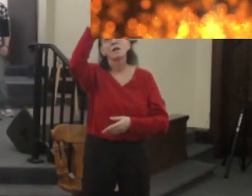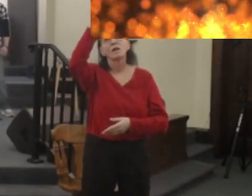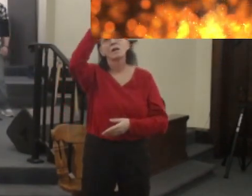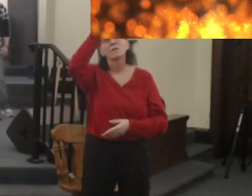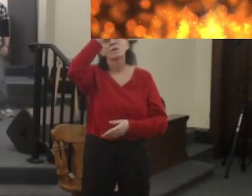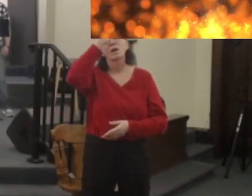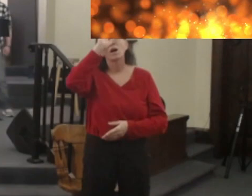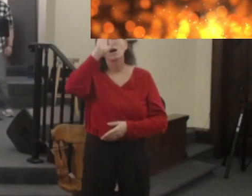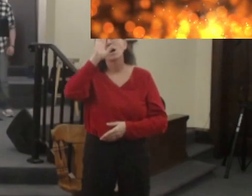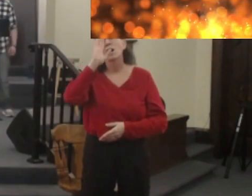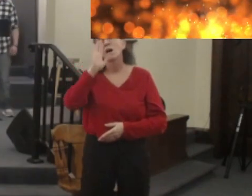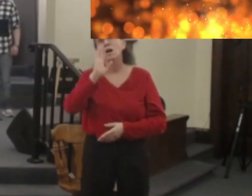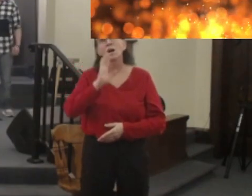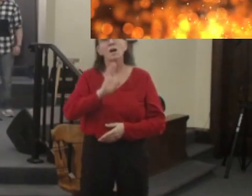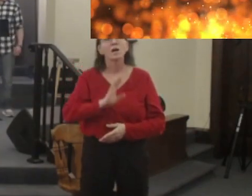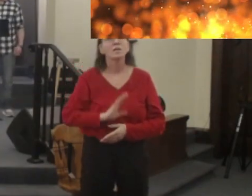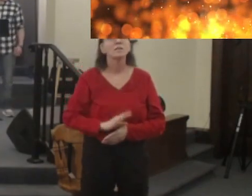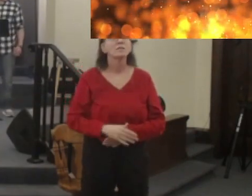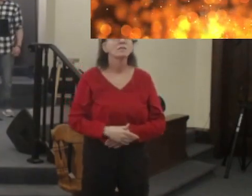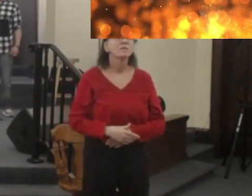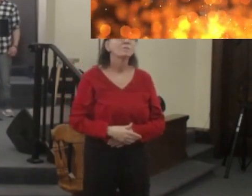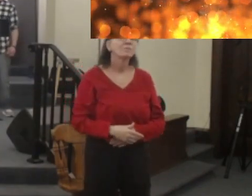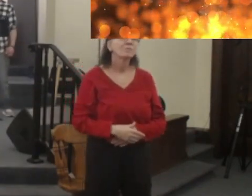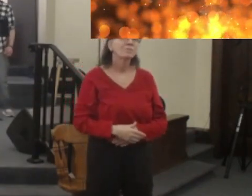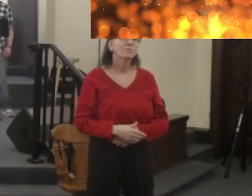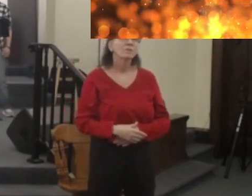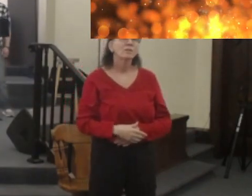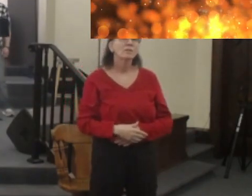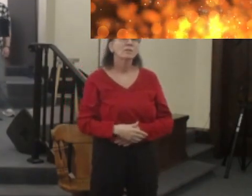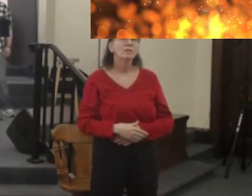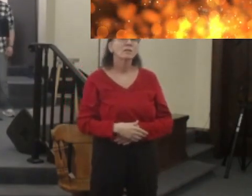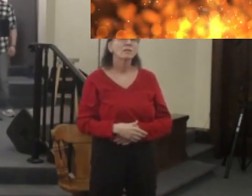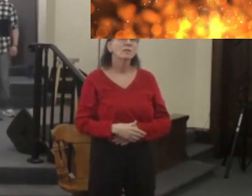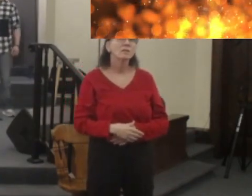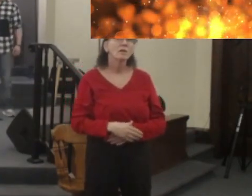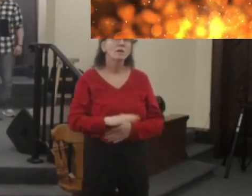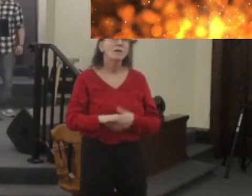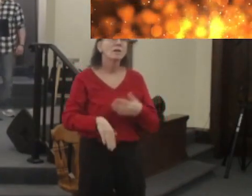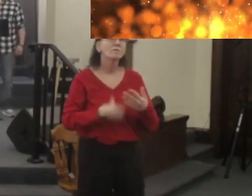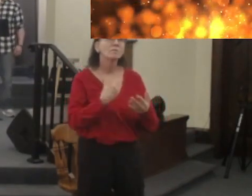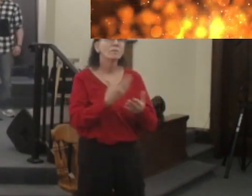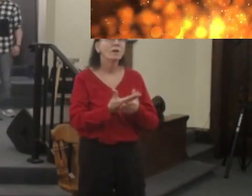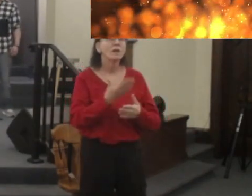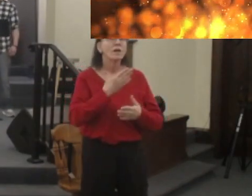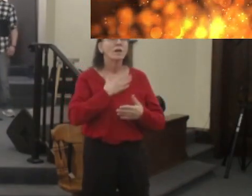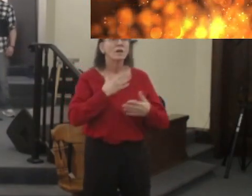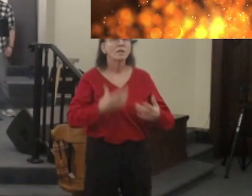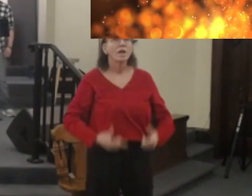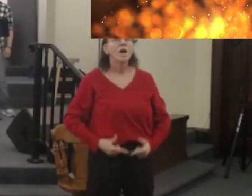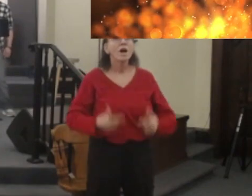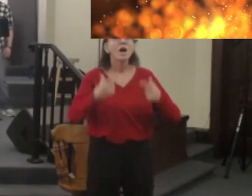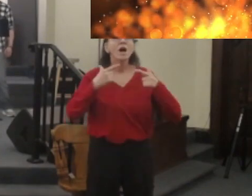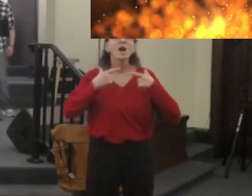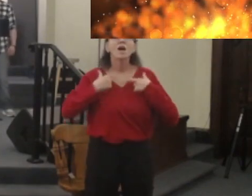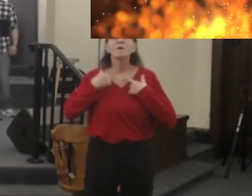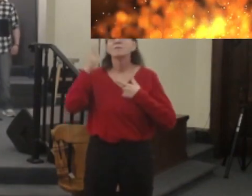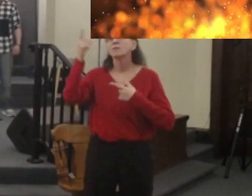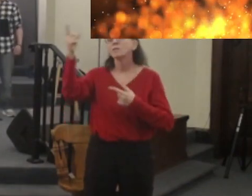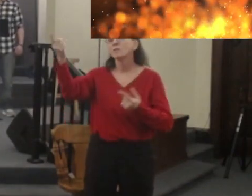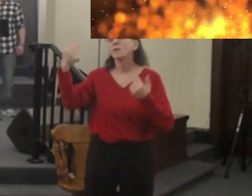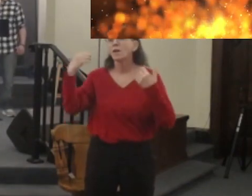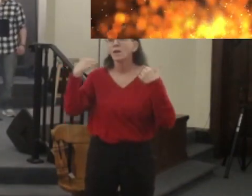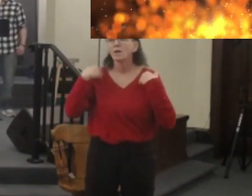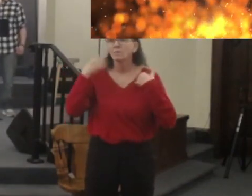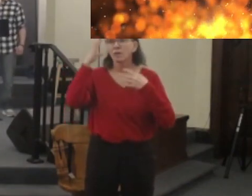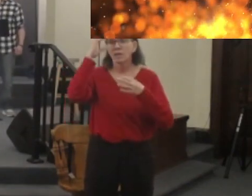goodness of God. And all my life you have